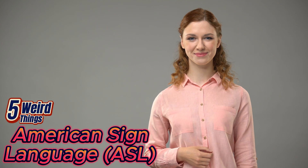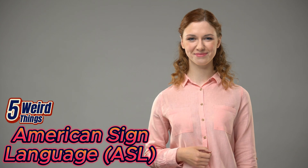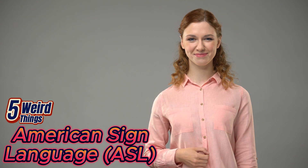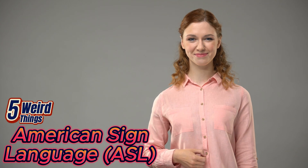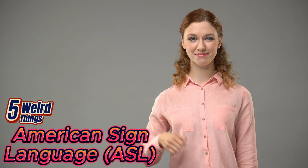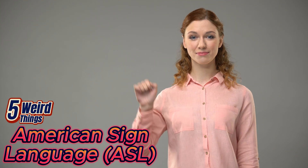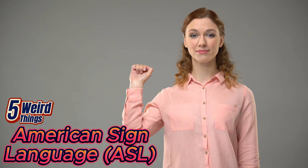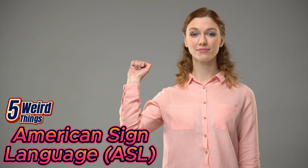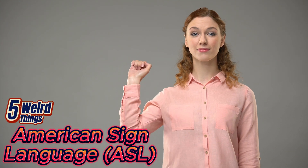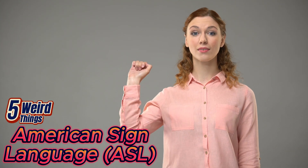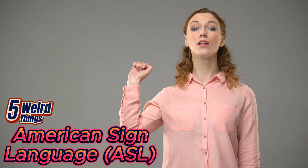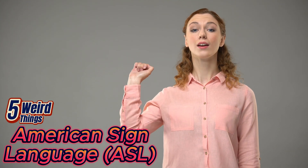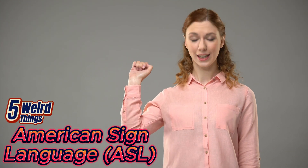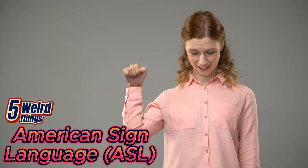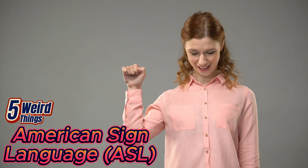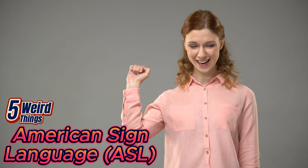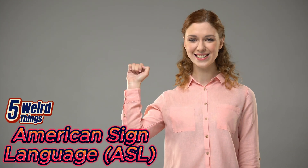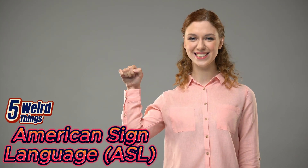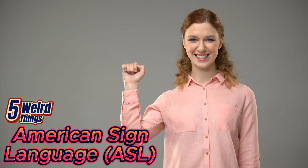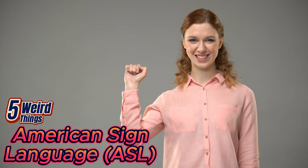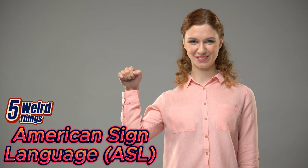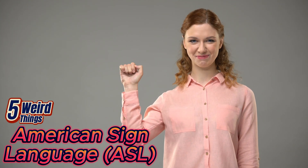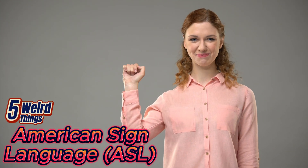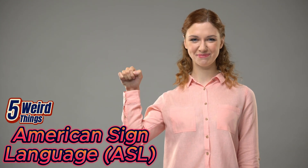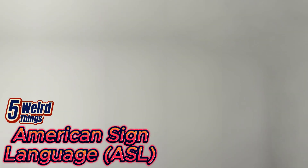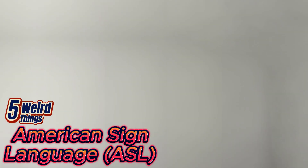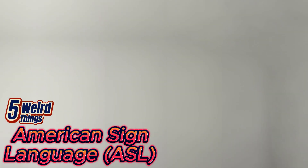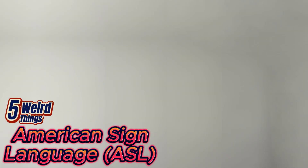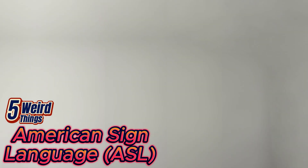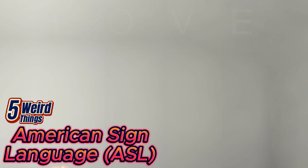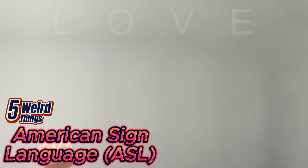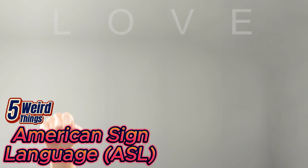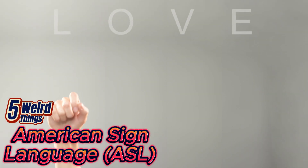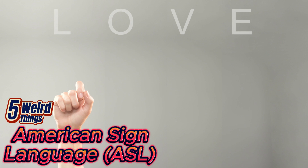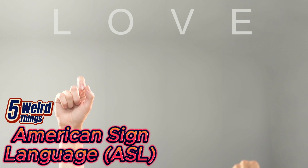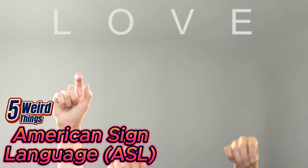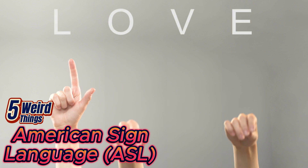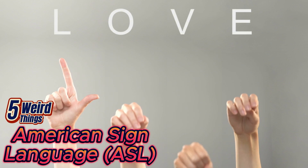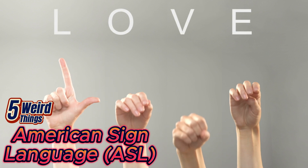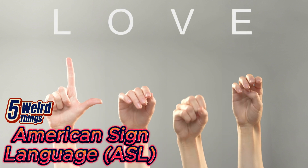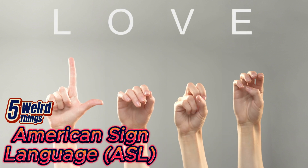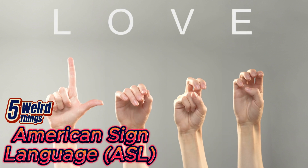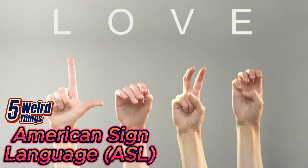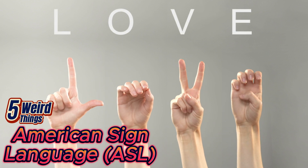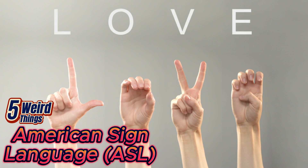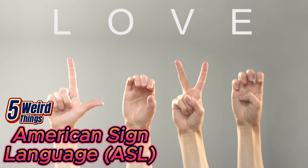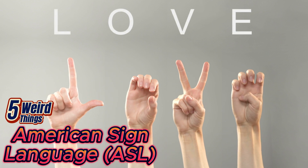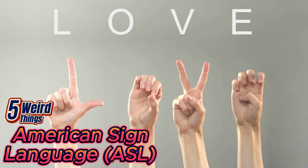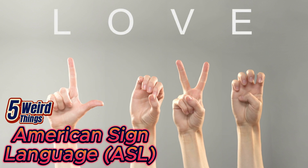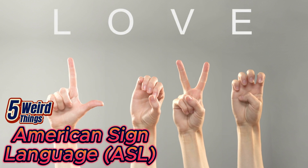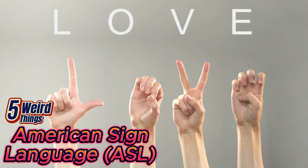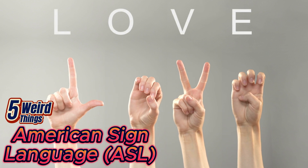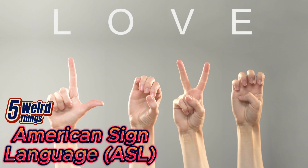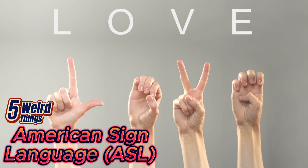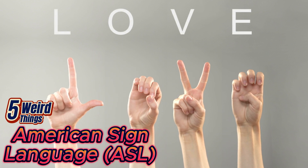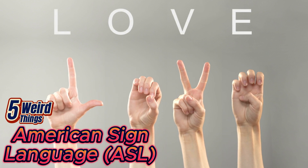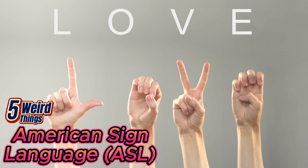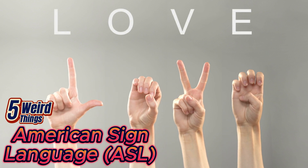American Sign Language is the visual language of the deaf, but I don't really know a lot about it, and I hate not knowing about stuff. I assume you do